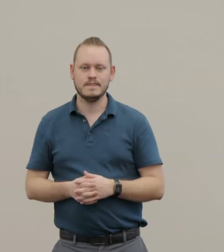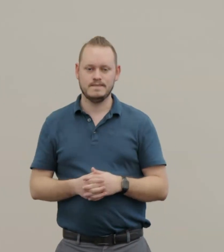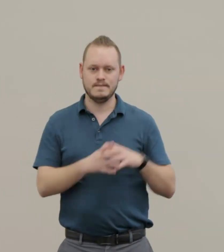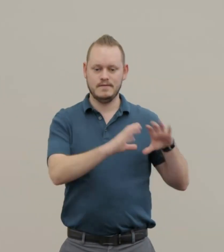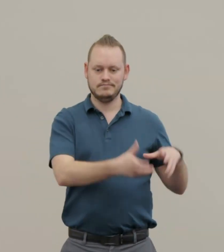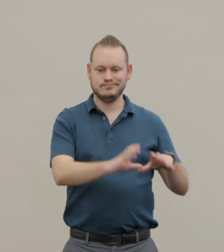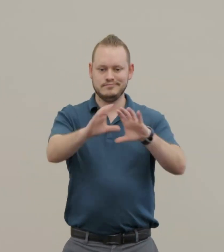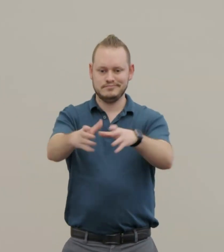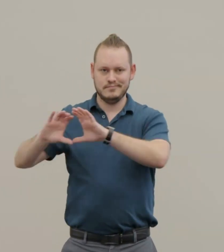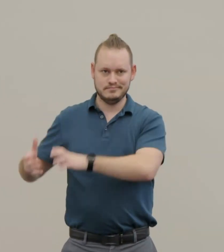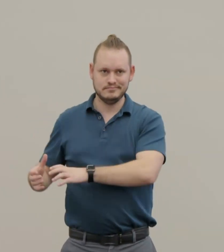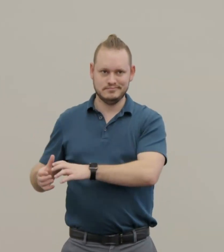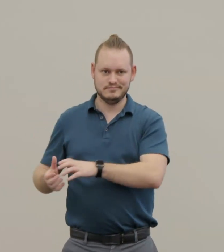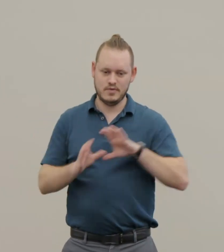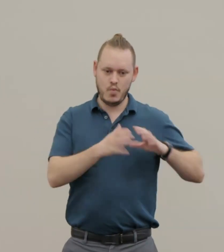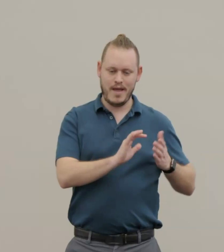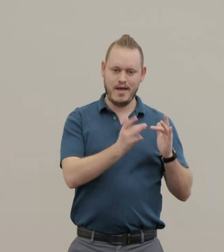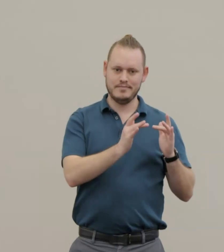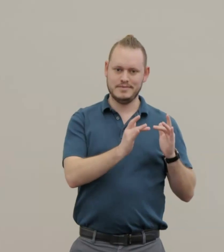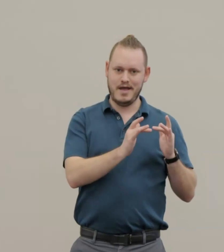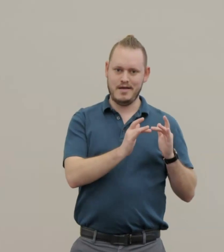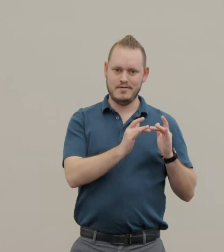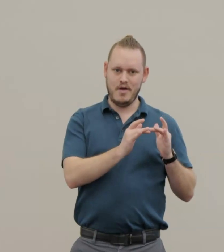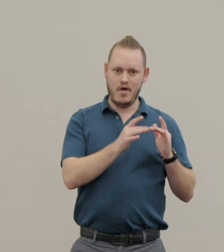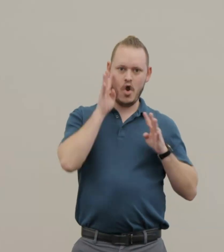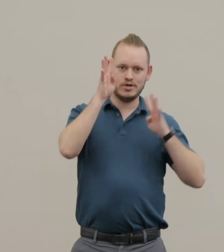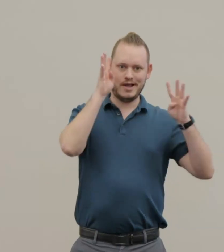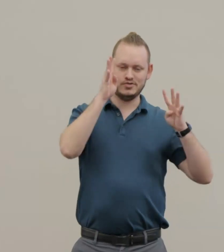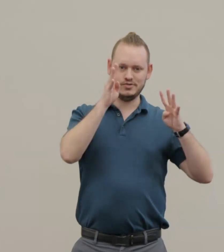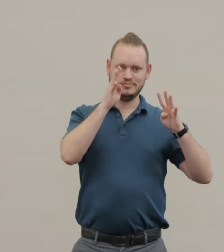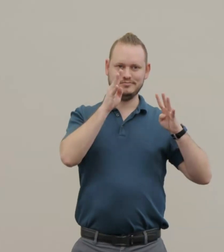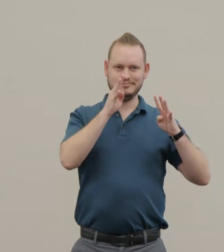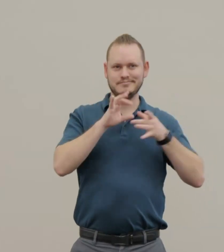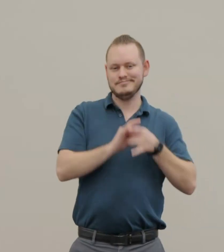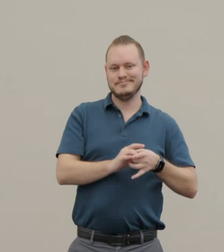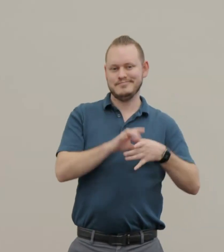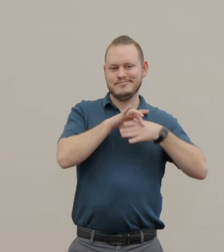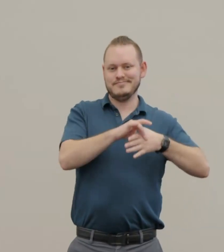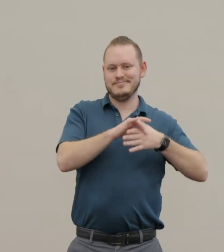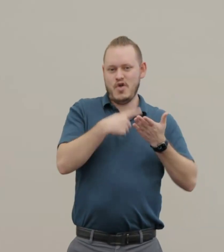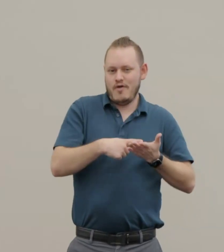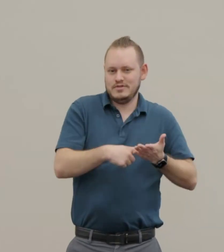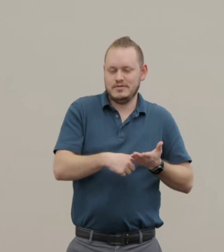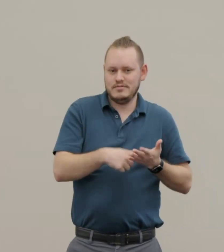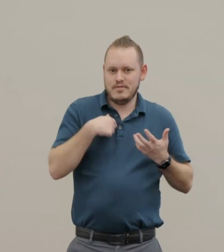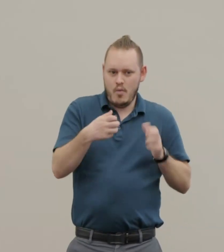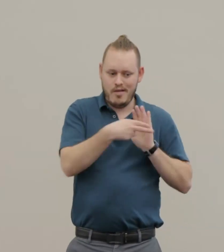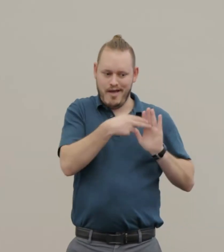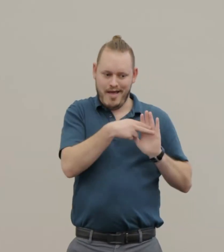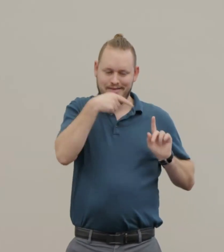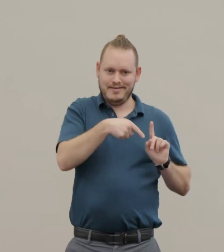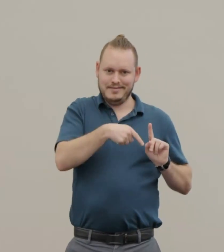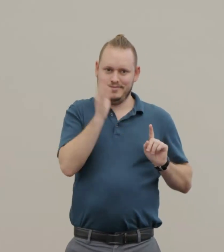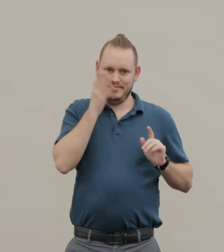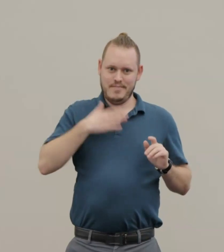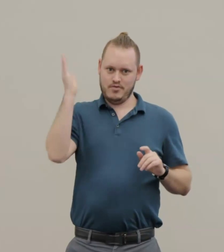separate areas. So website architecture is one, and this has to do with that archive content conversation. Again, I wanted to highlight this in this